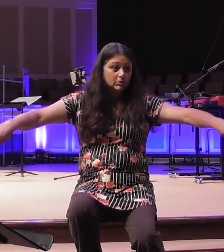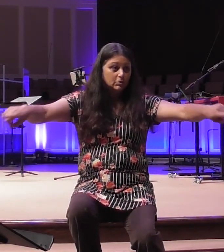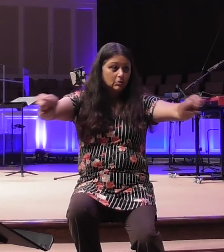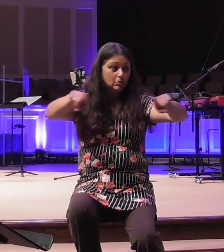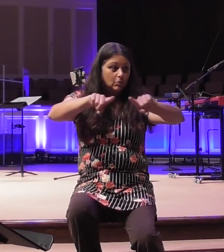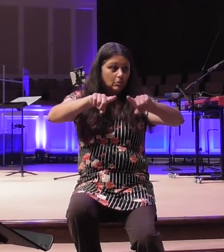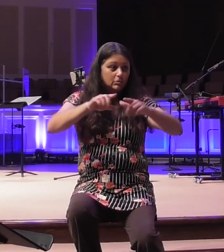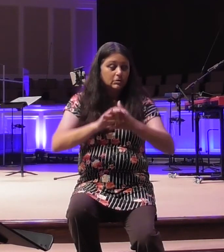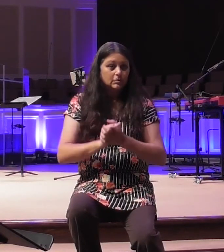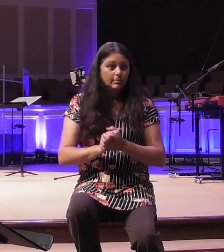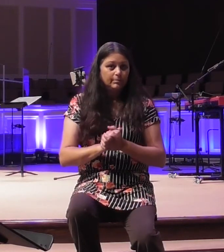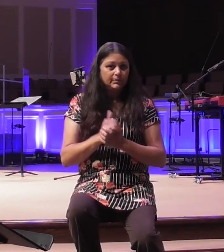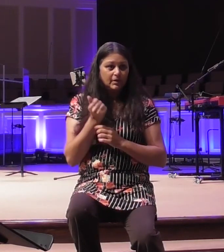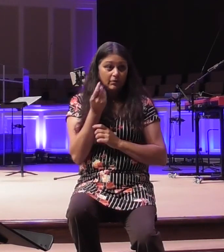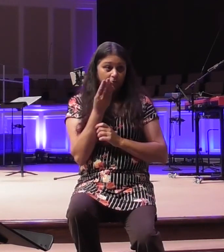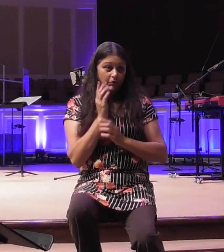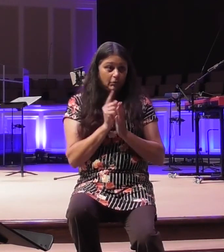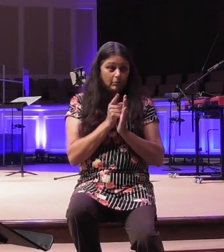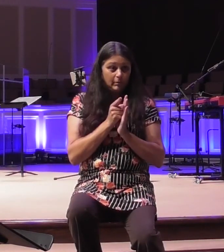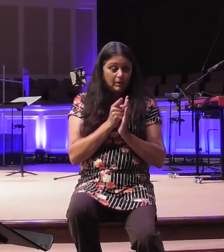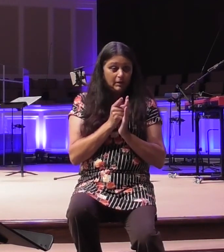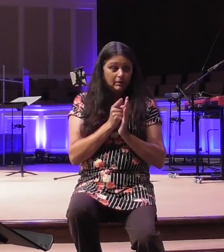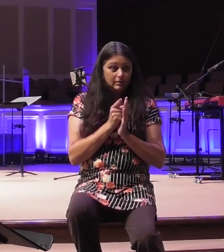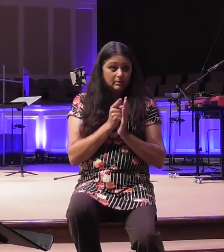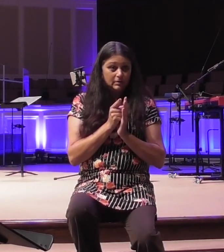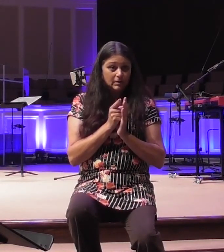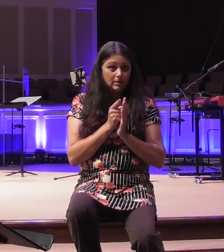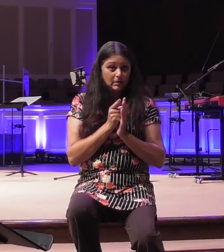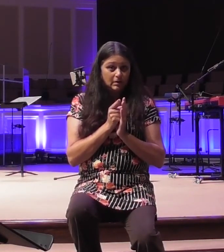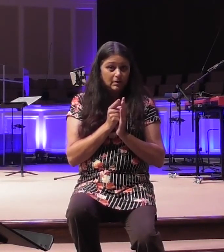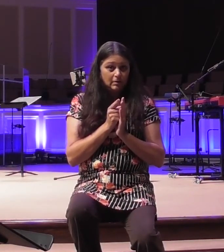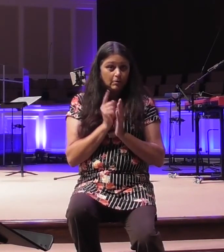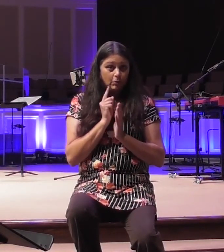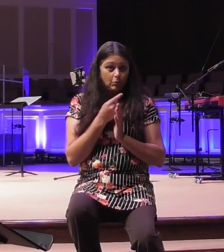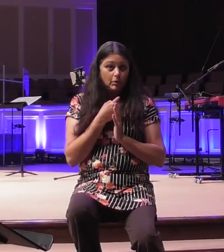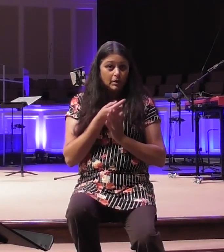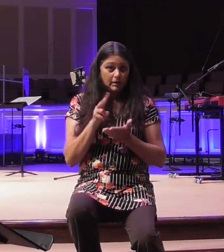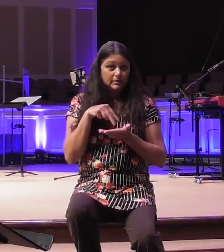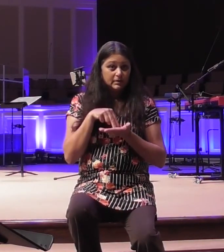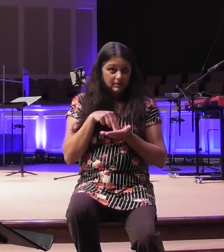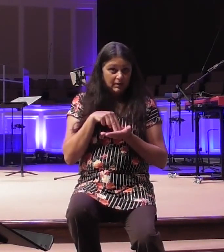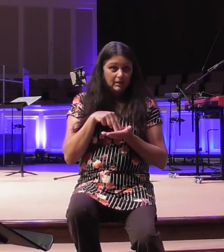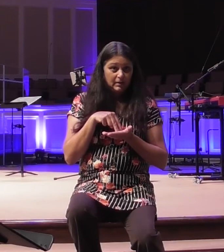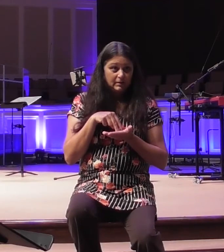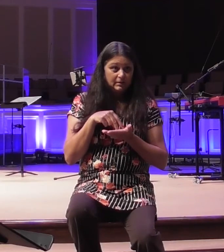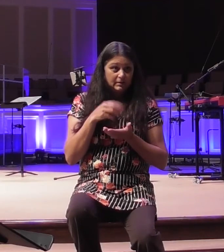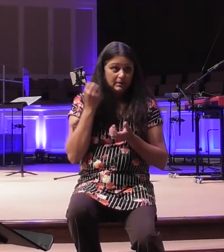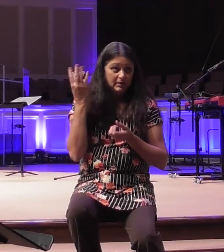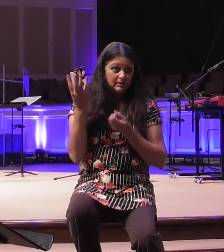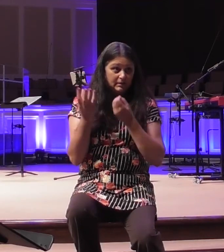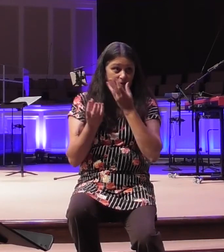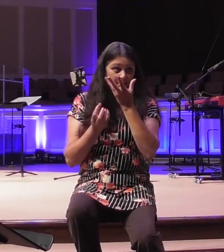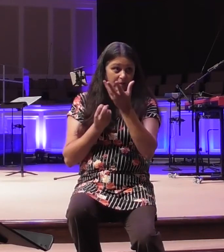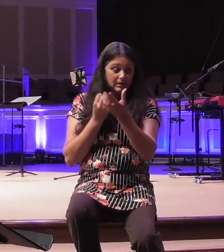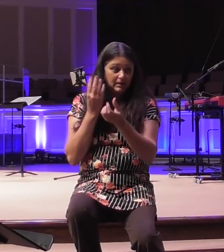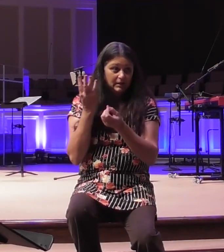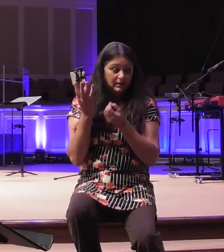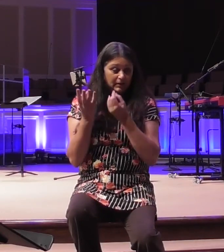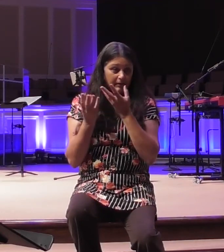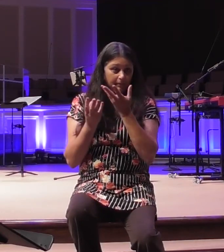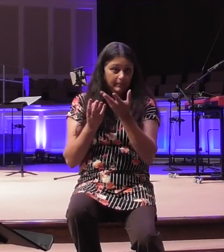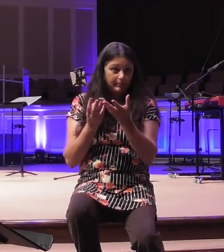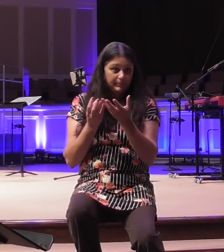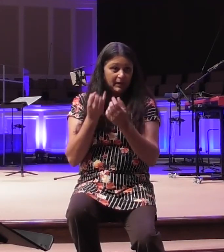And if you've never surrendered your life to the good news of the gospel, if you've never had that moment where you just